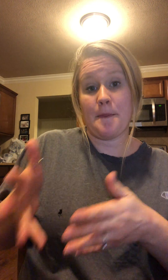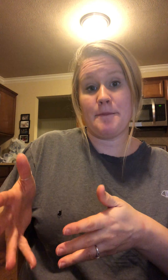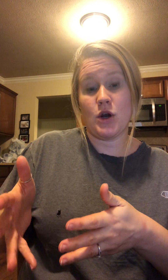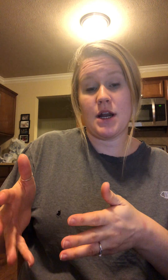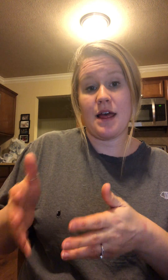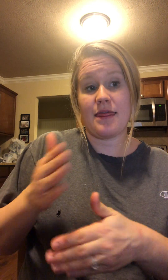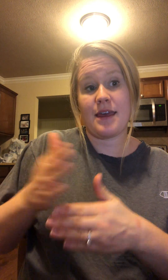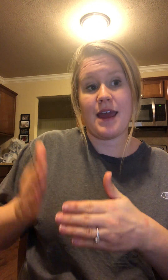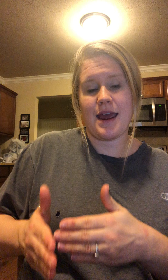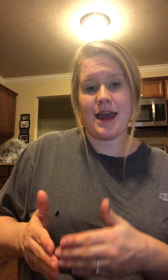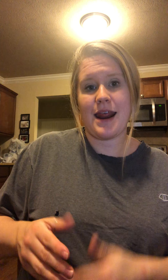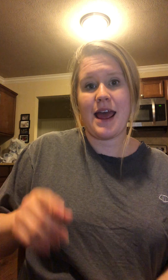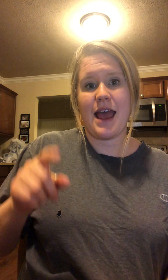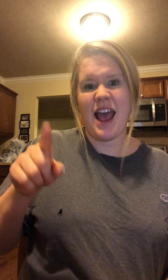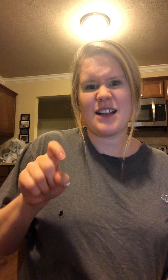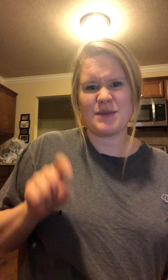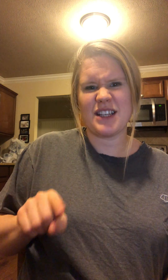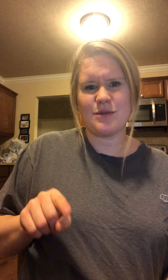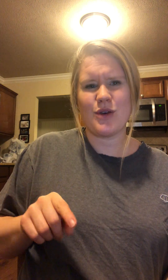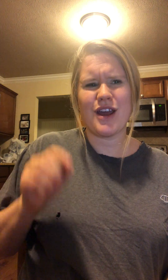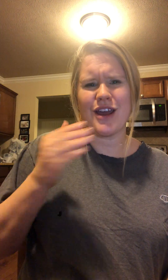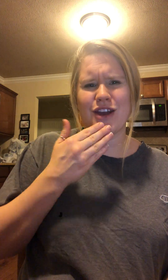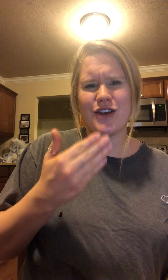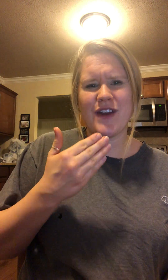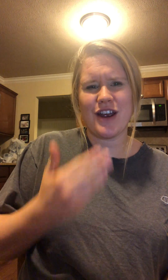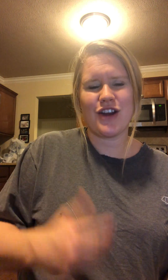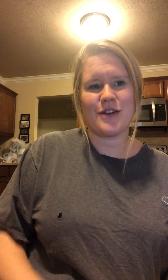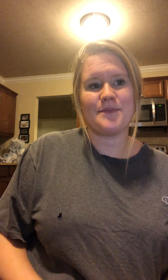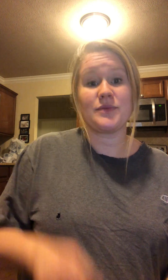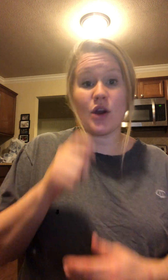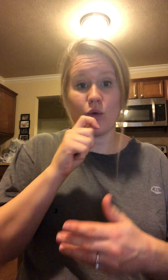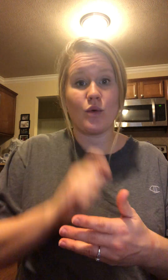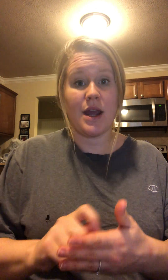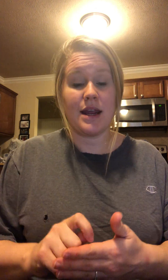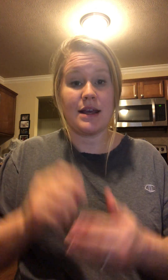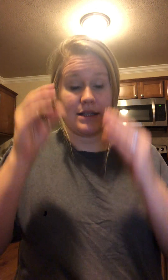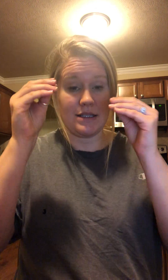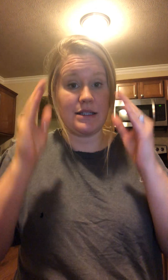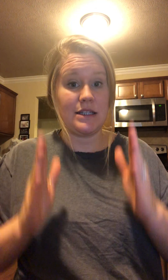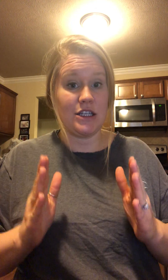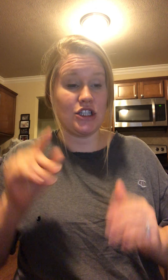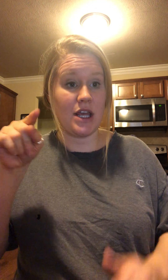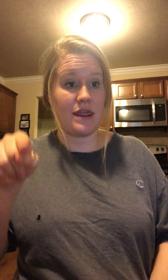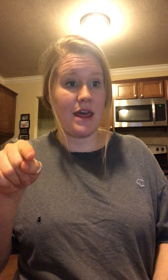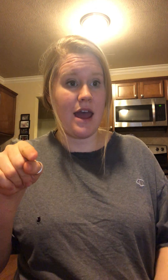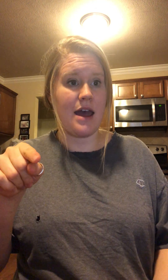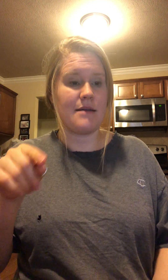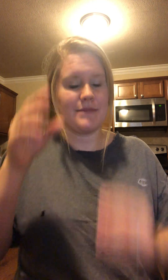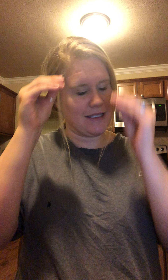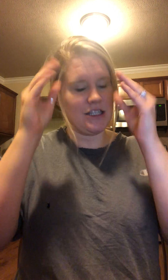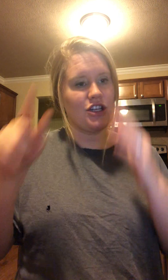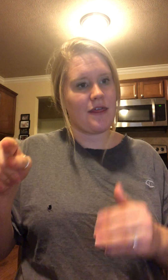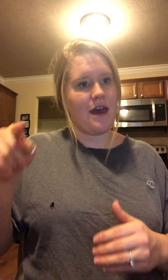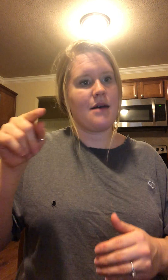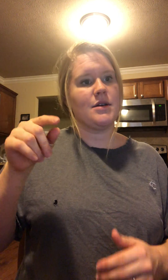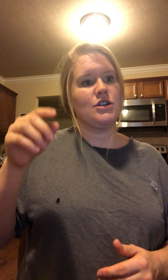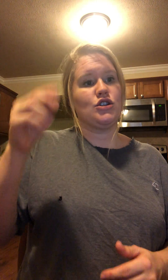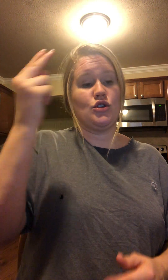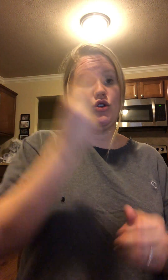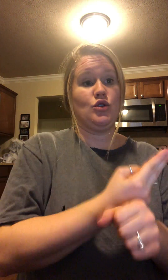Exclamation point, very good. Writing is teaching them how to use their own creative minds to get ideas down on